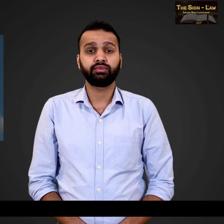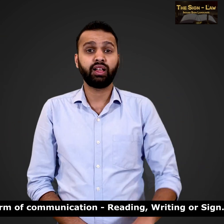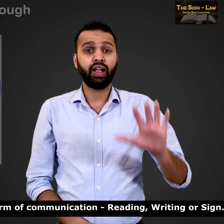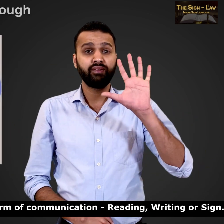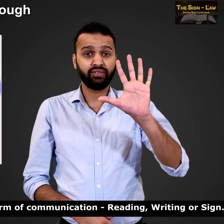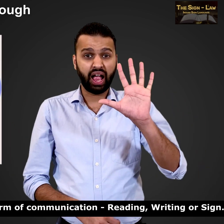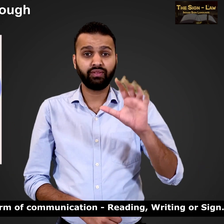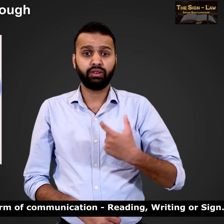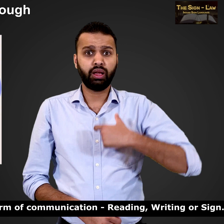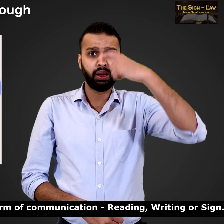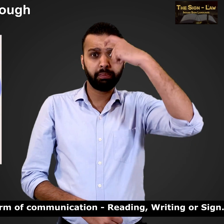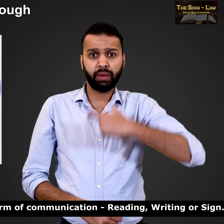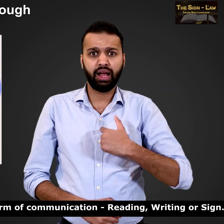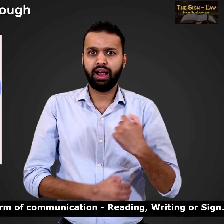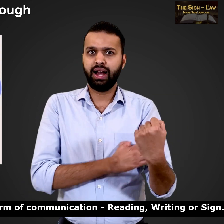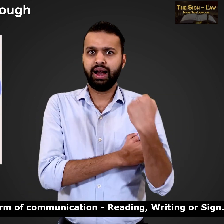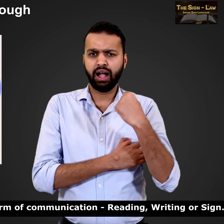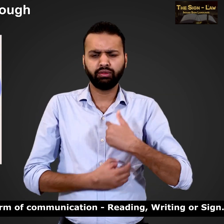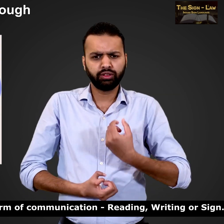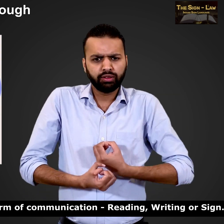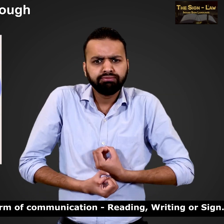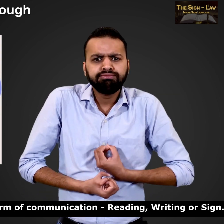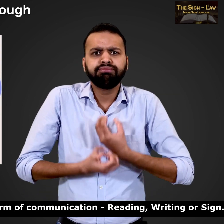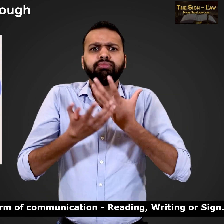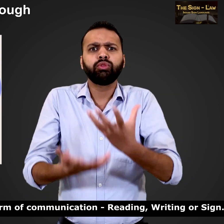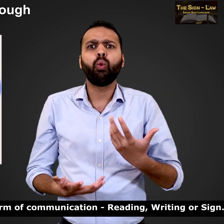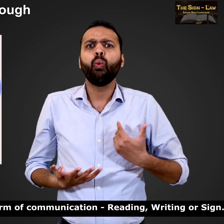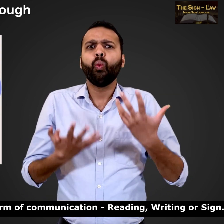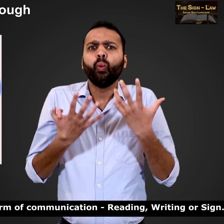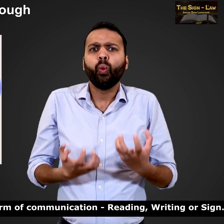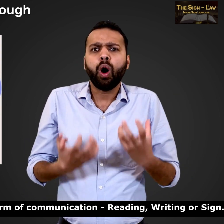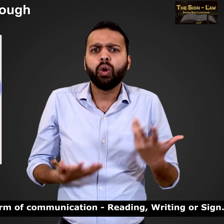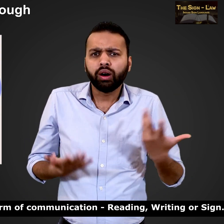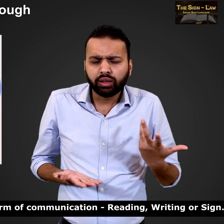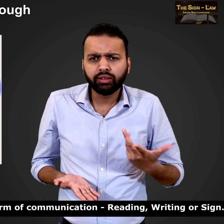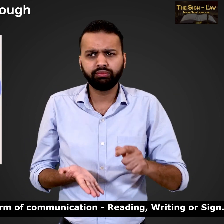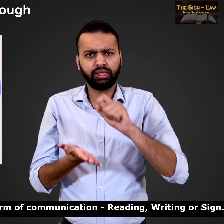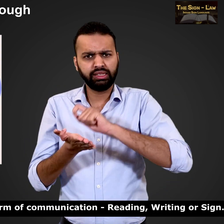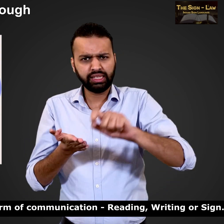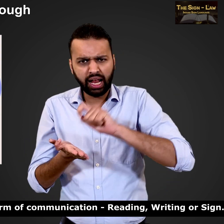Last, the right to express through any form of communication. Reading, writing or sign.